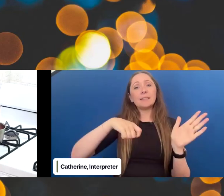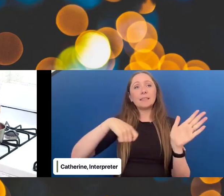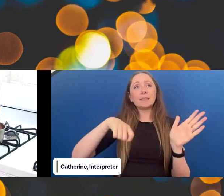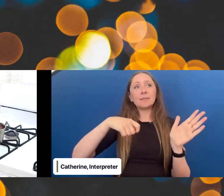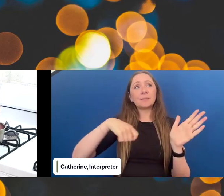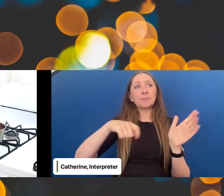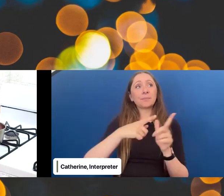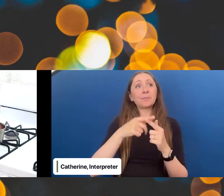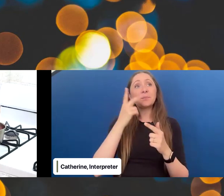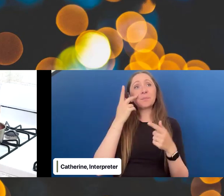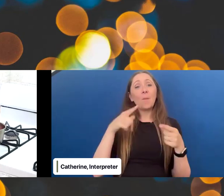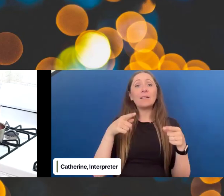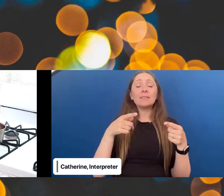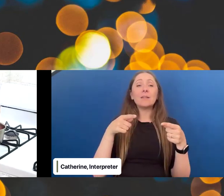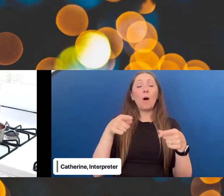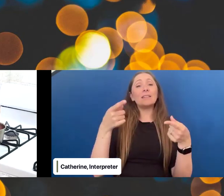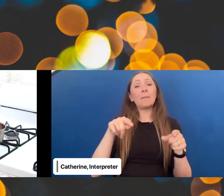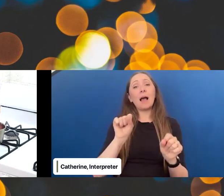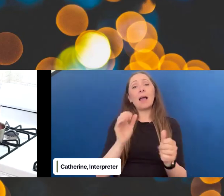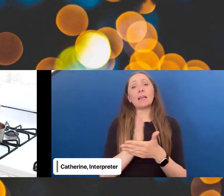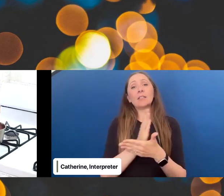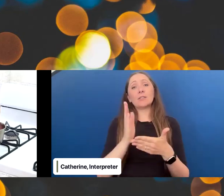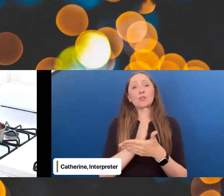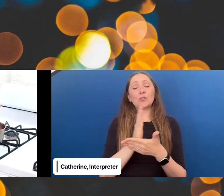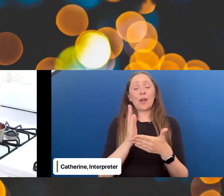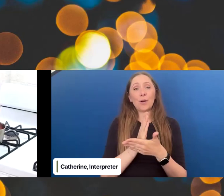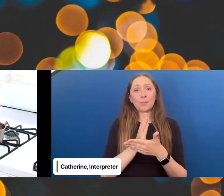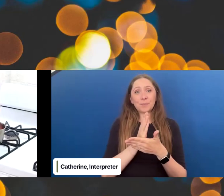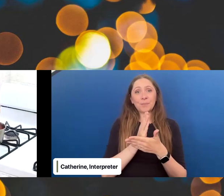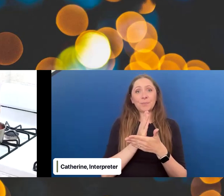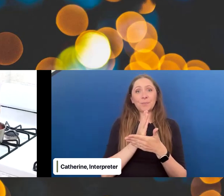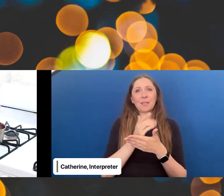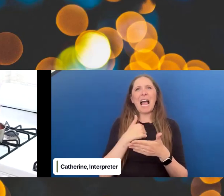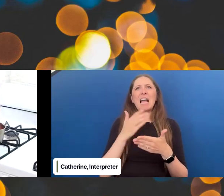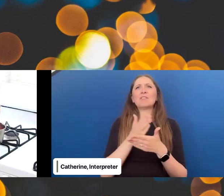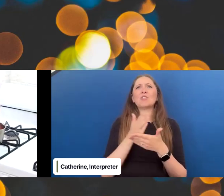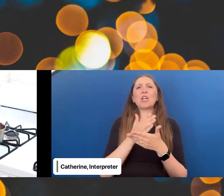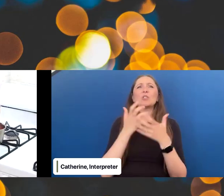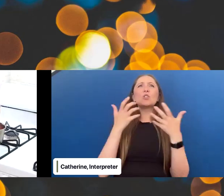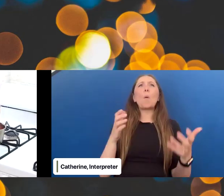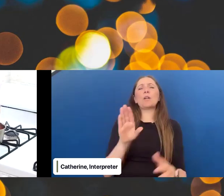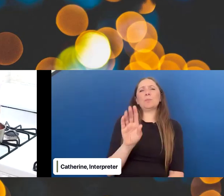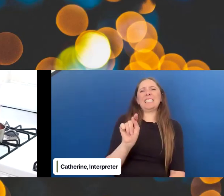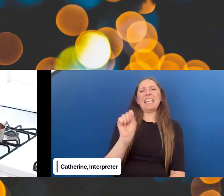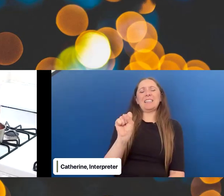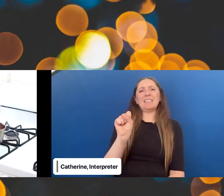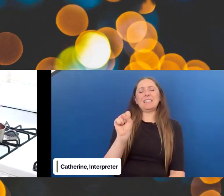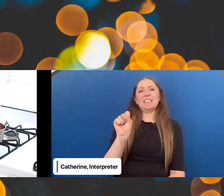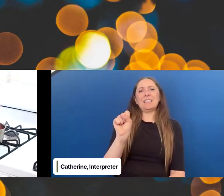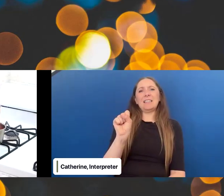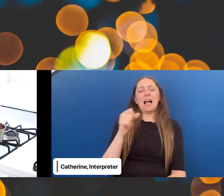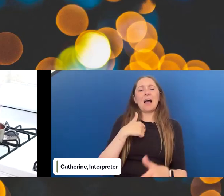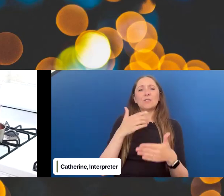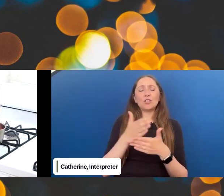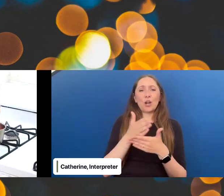Let's see, while that's happening, I can share. Let's see what I've shared so much BTS with you guys. I've shared so much BTS with you.